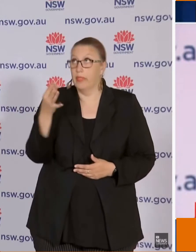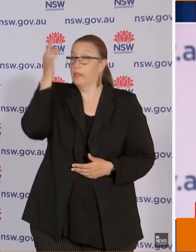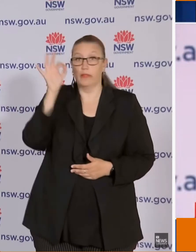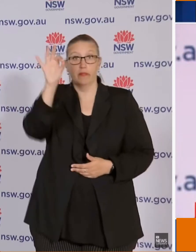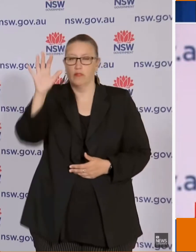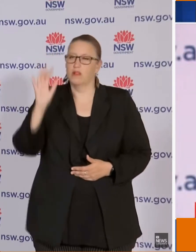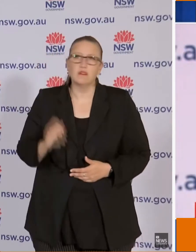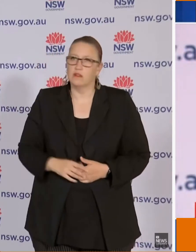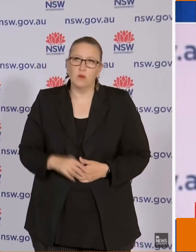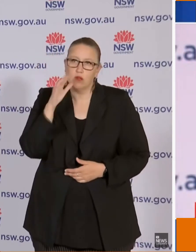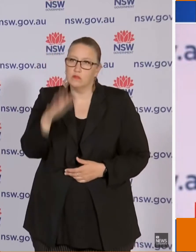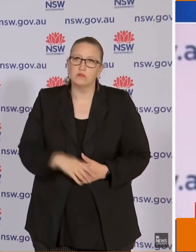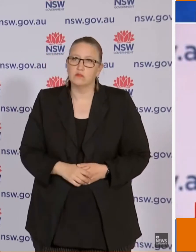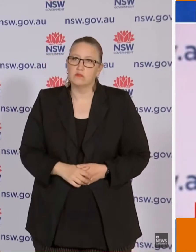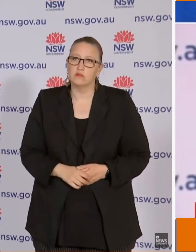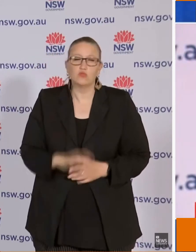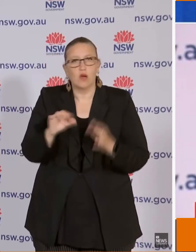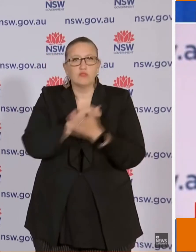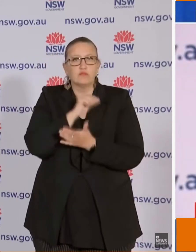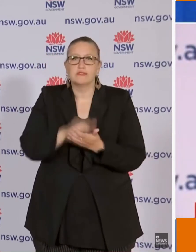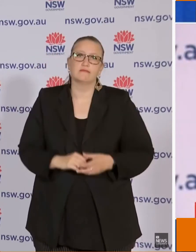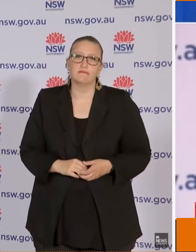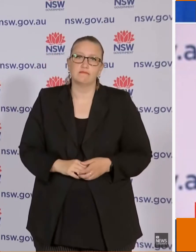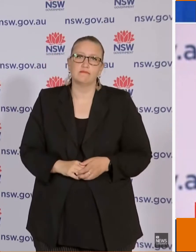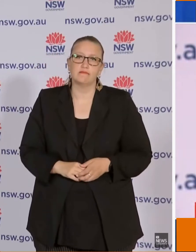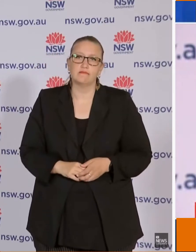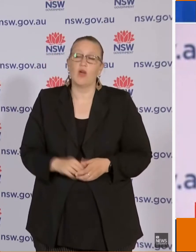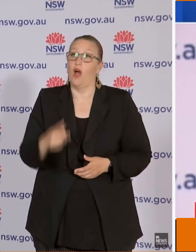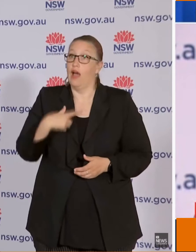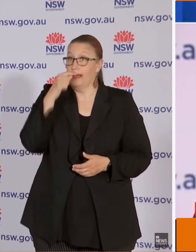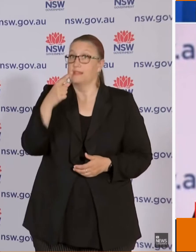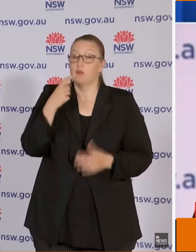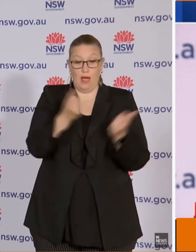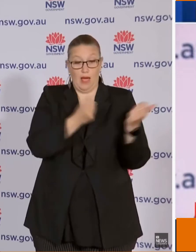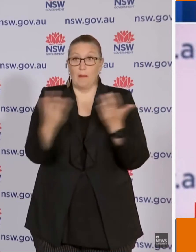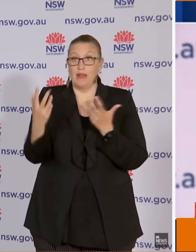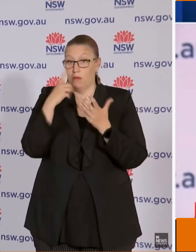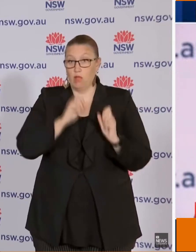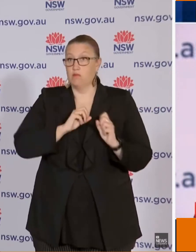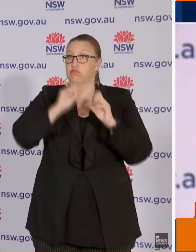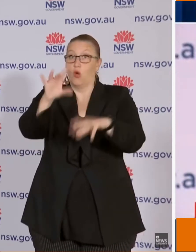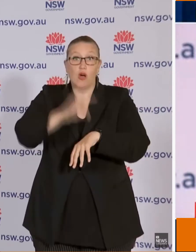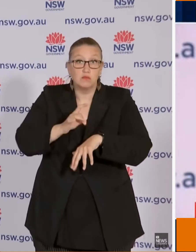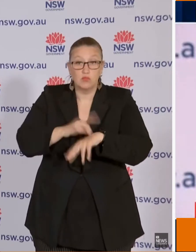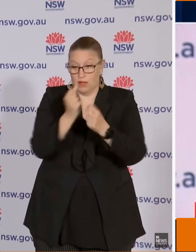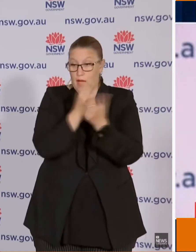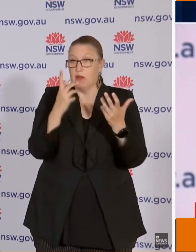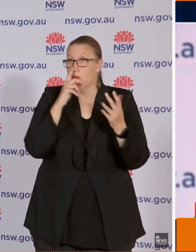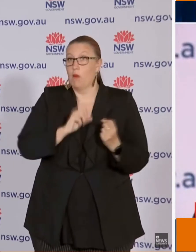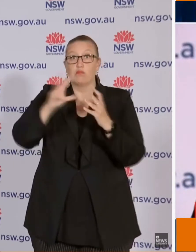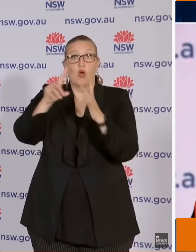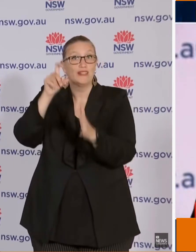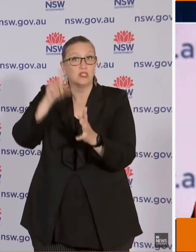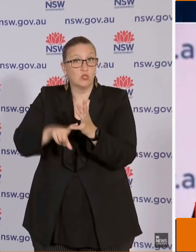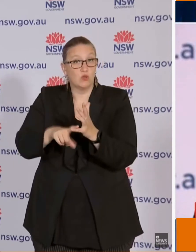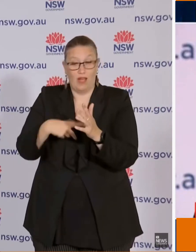everybody a disservice. But what I can do is tell you what the rate of hospitalisation is, that the fact is that if you're double dose